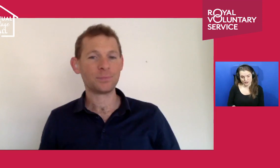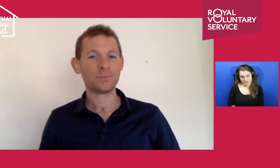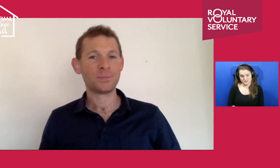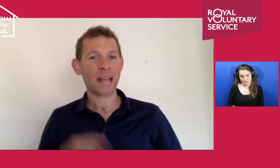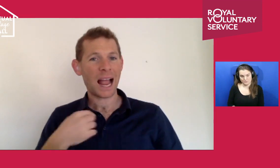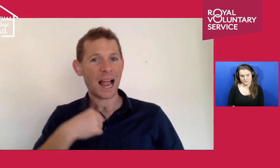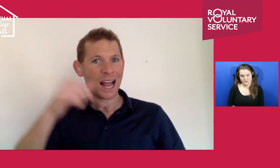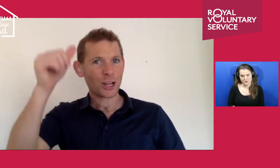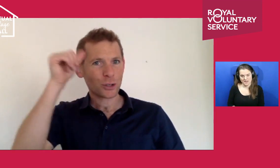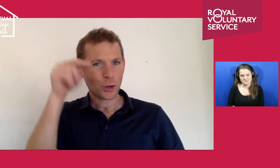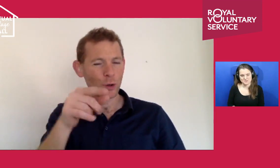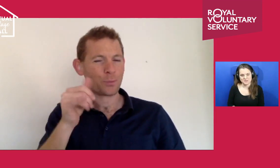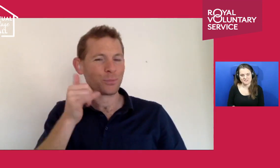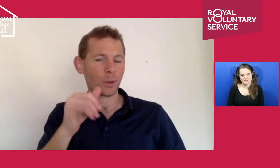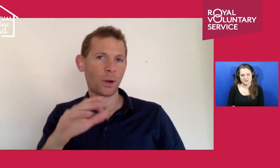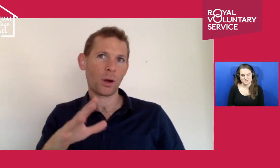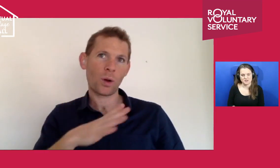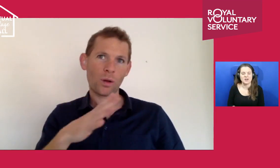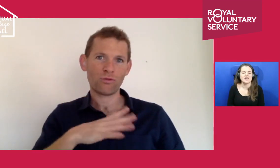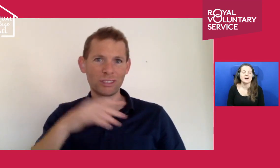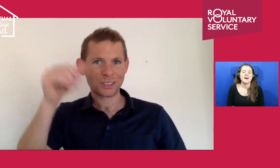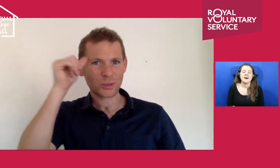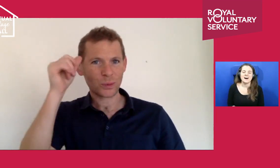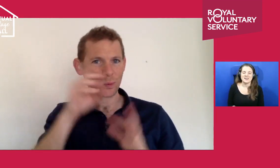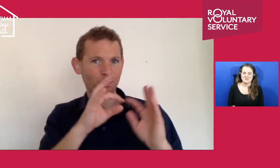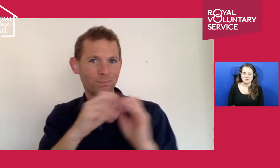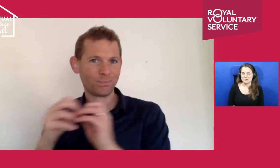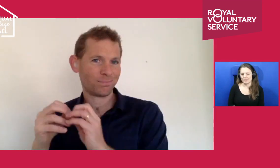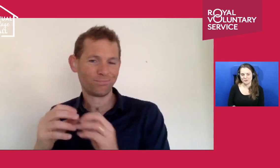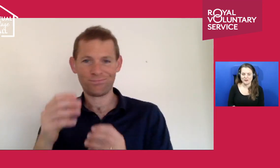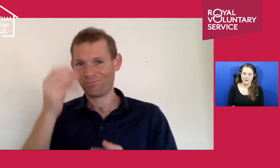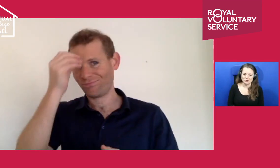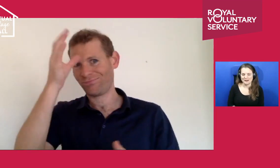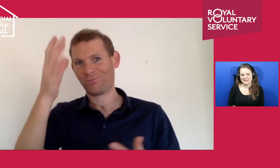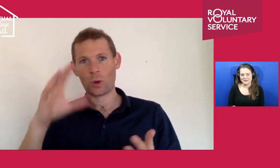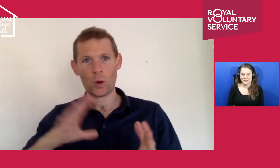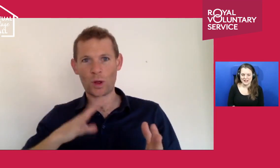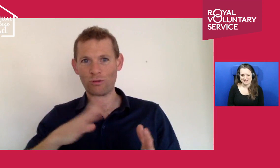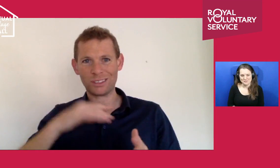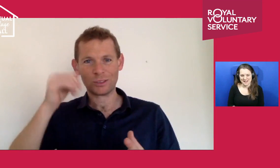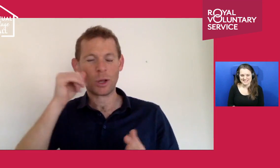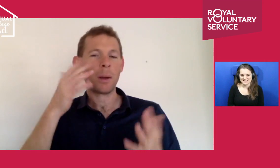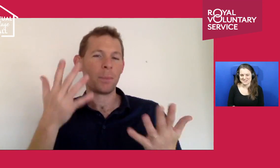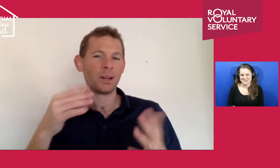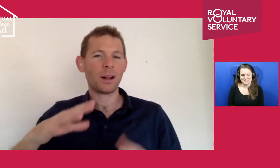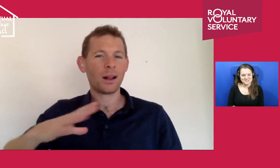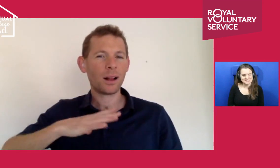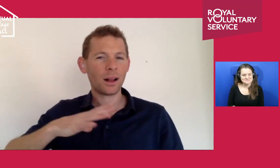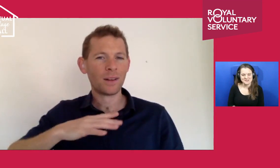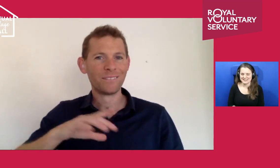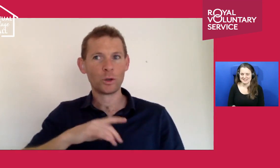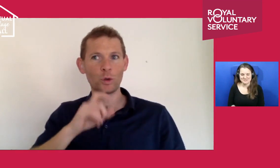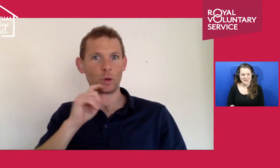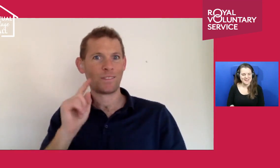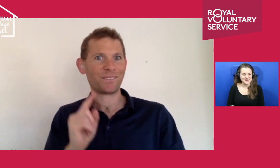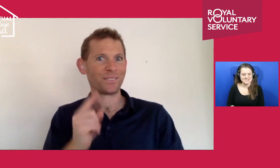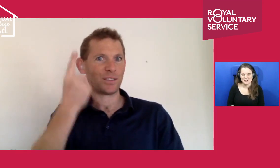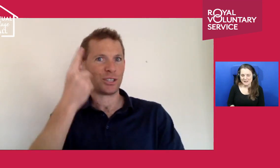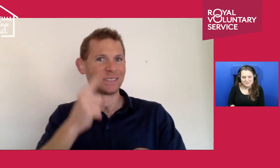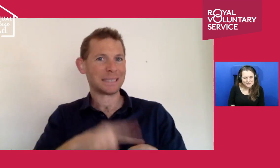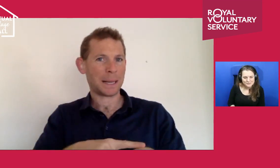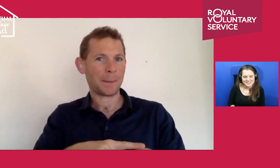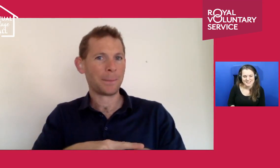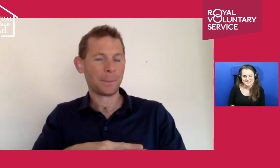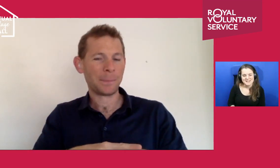song first of all. Okay, so that's our first one. Now, I know you probably already know the alphabet and you're all completely au fait and